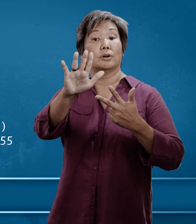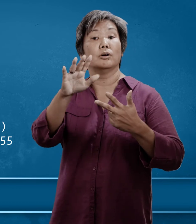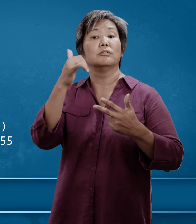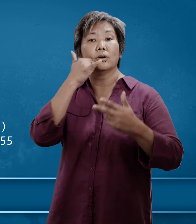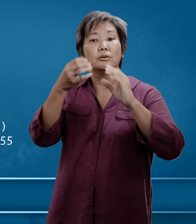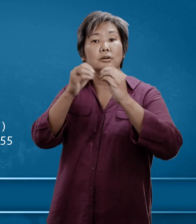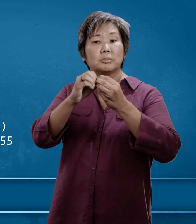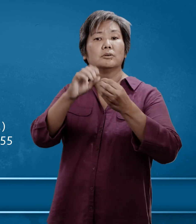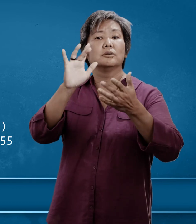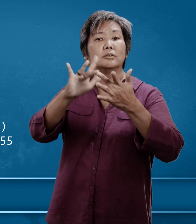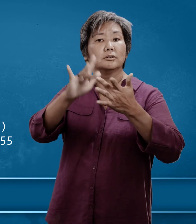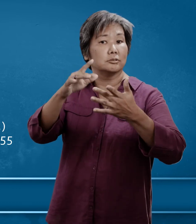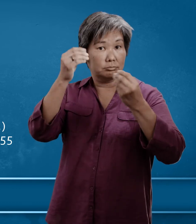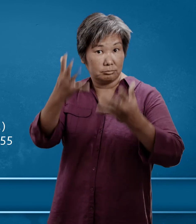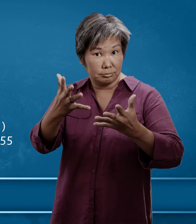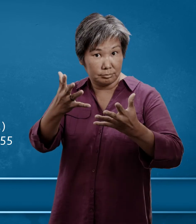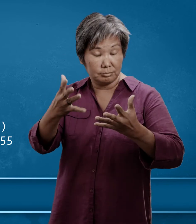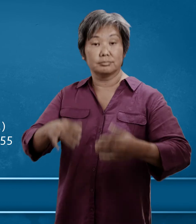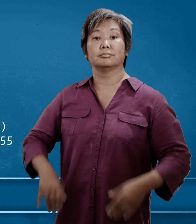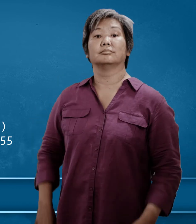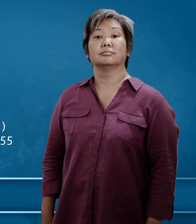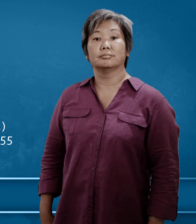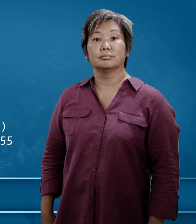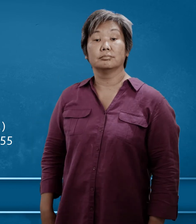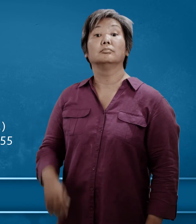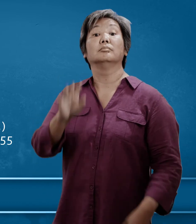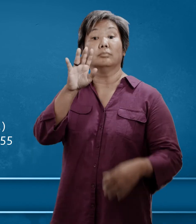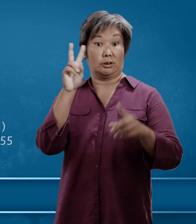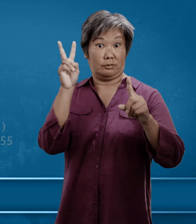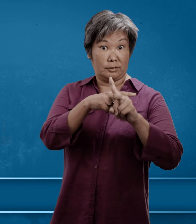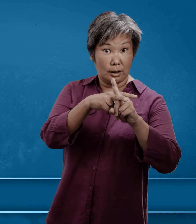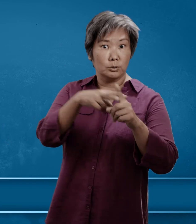name, address, and telephone information.